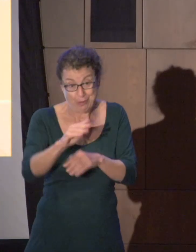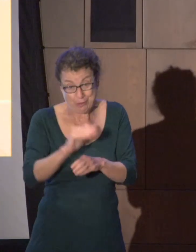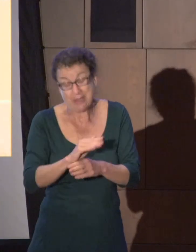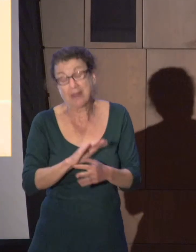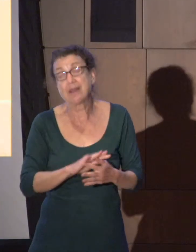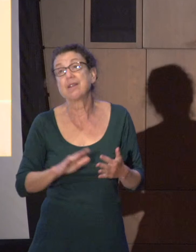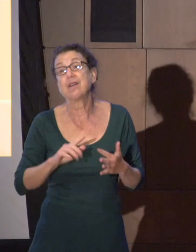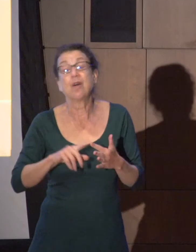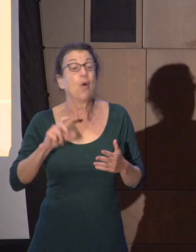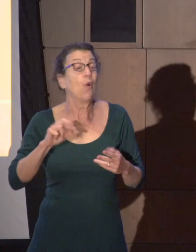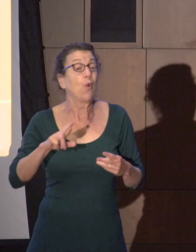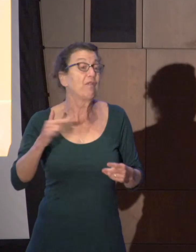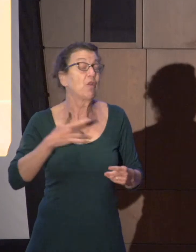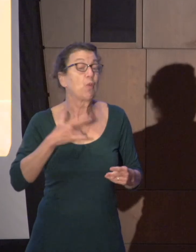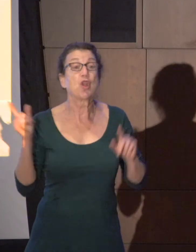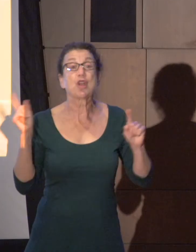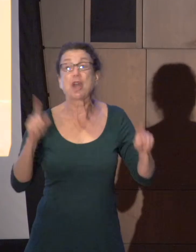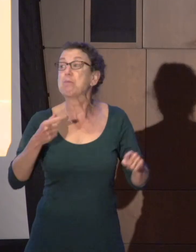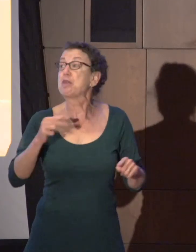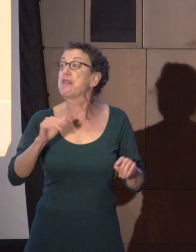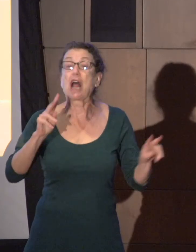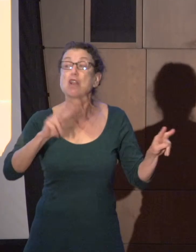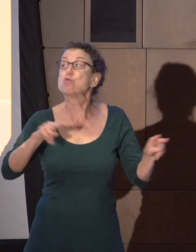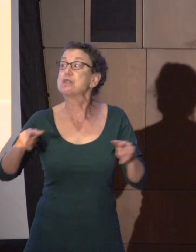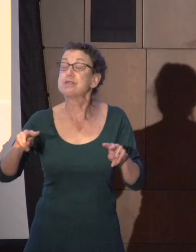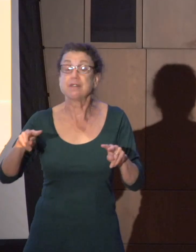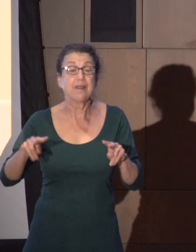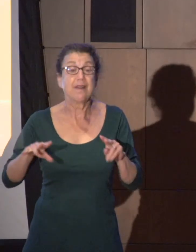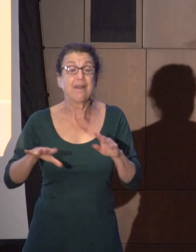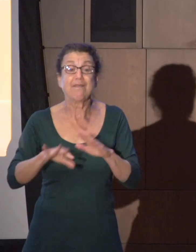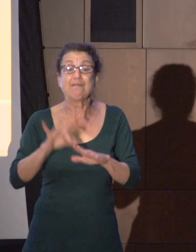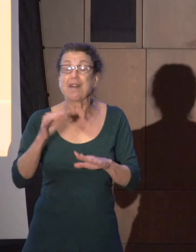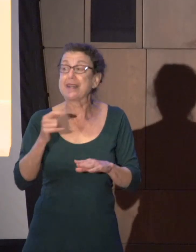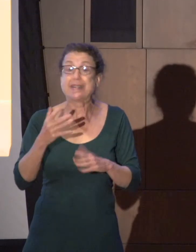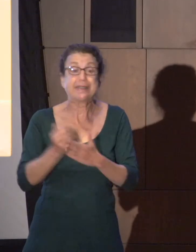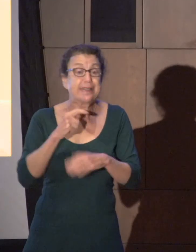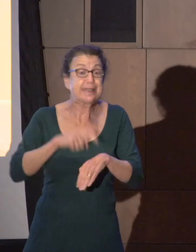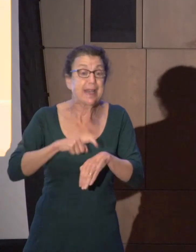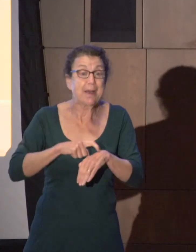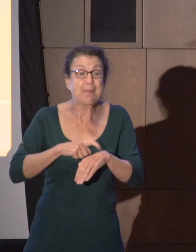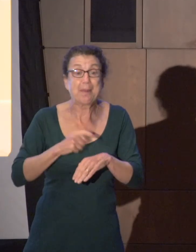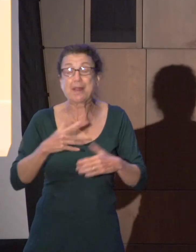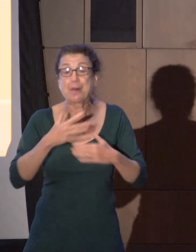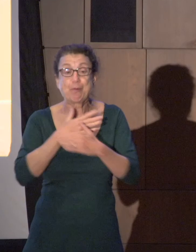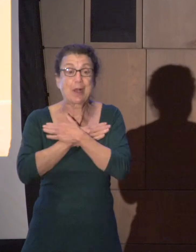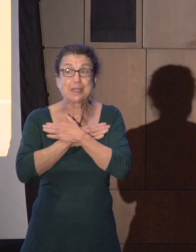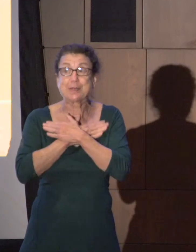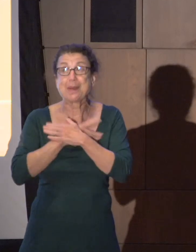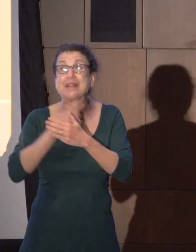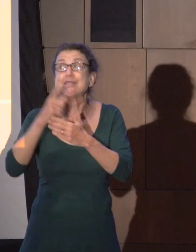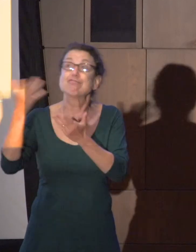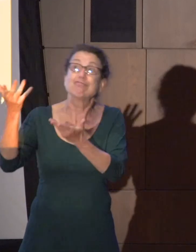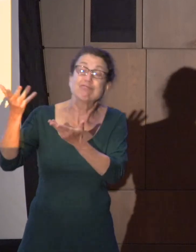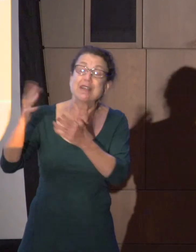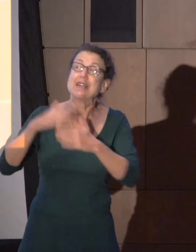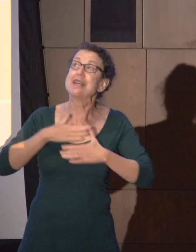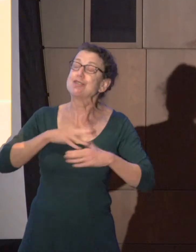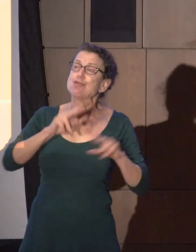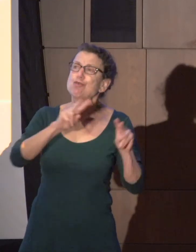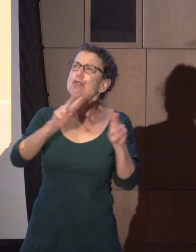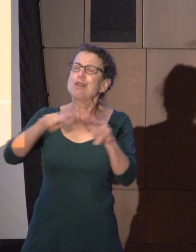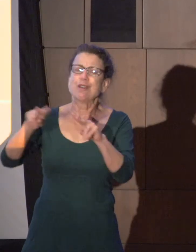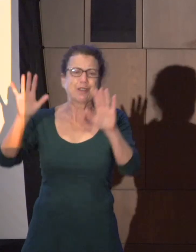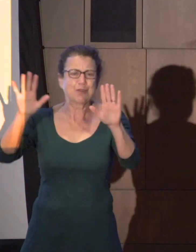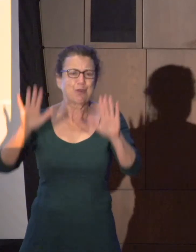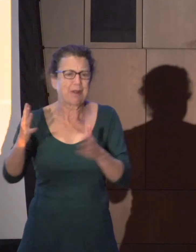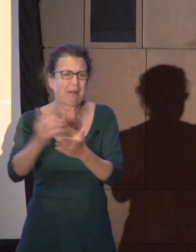night, or if you just want to come to the gallery, find a bit of time, a bit of respite in the galleries, enjoy the